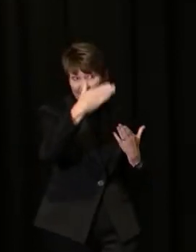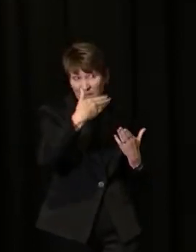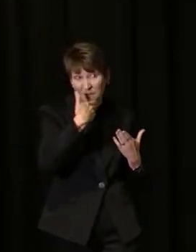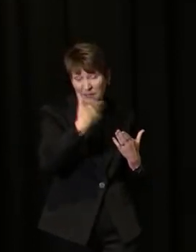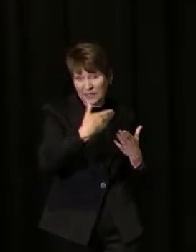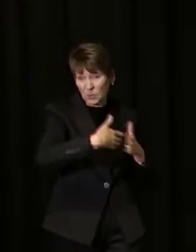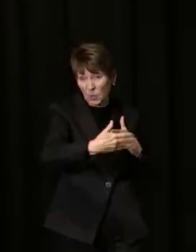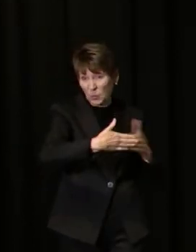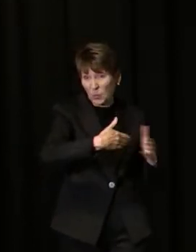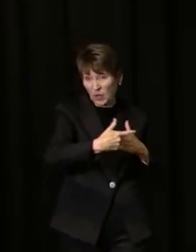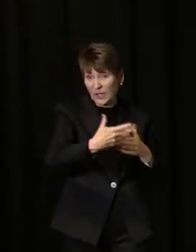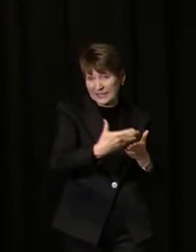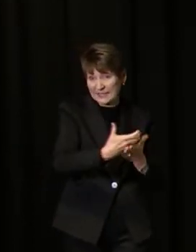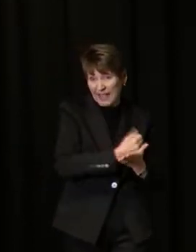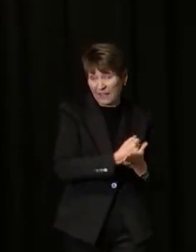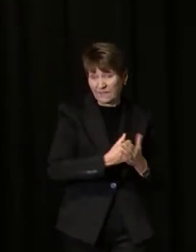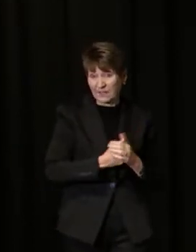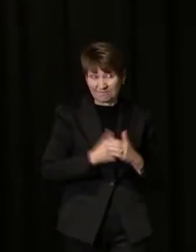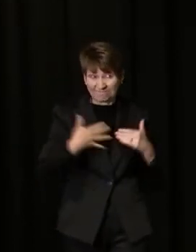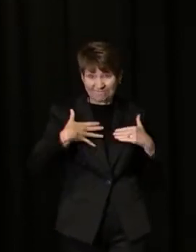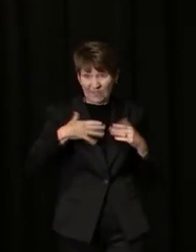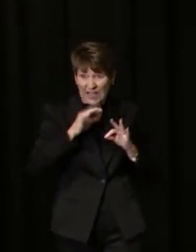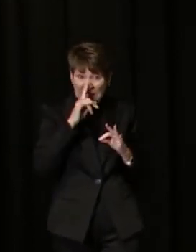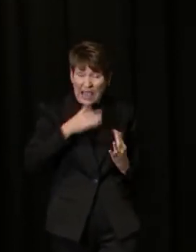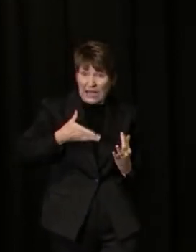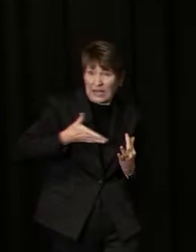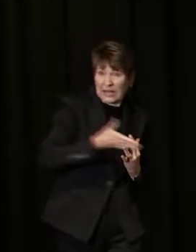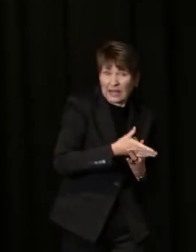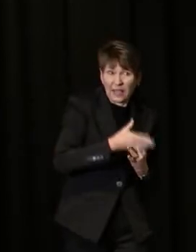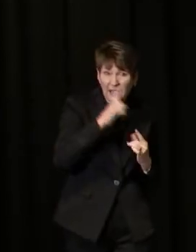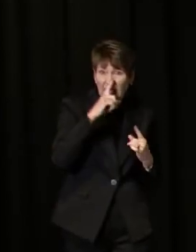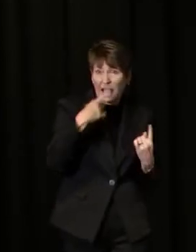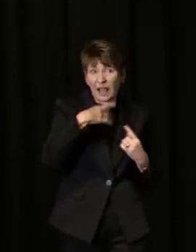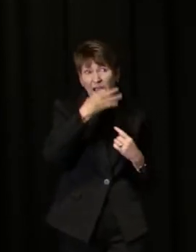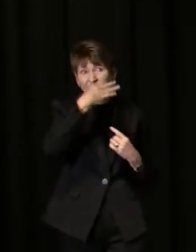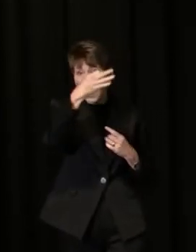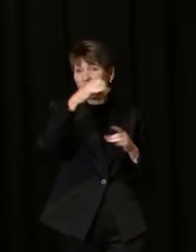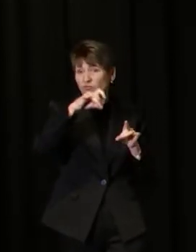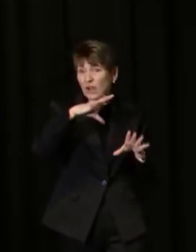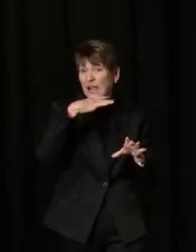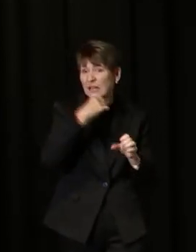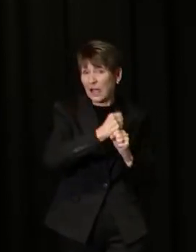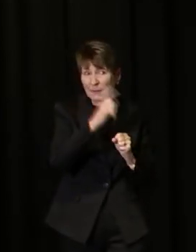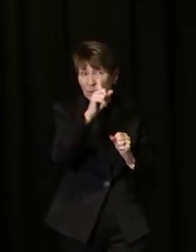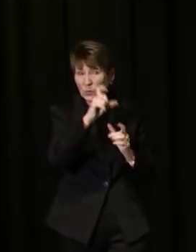don't have the clarity of oversight, and we're seeking some assurances from the Commonwealth. What are some of the